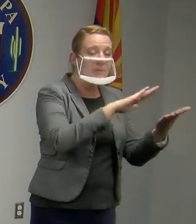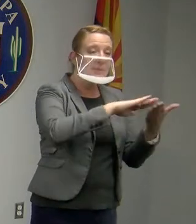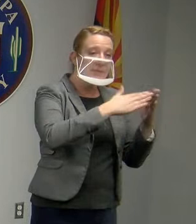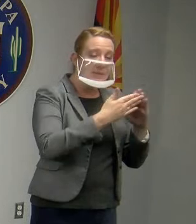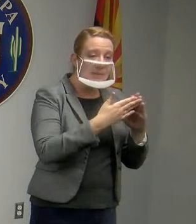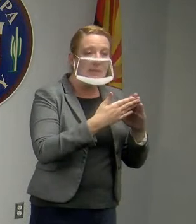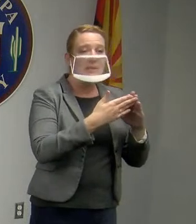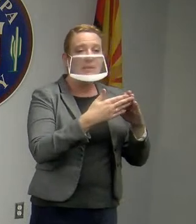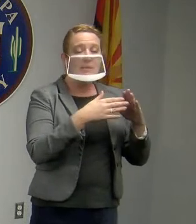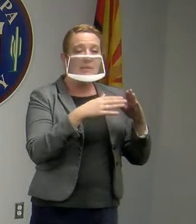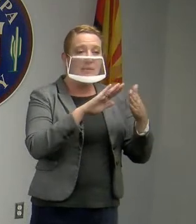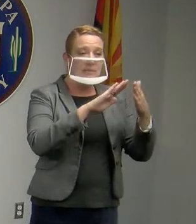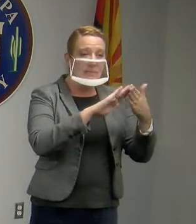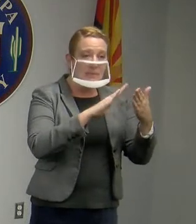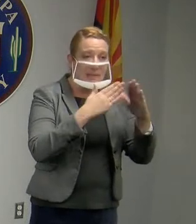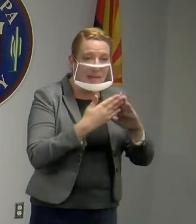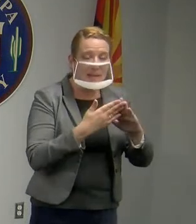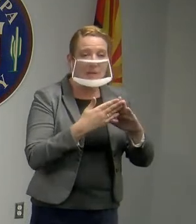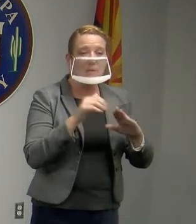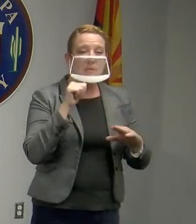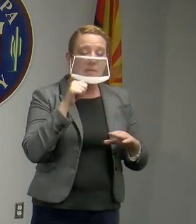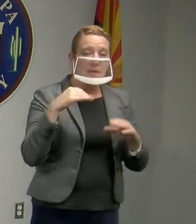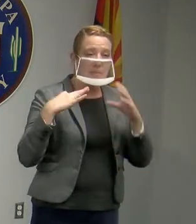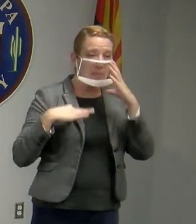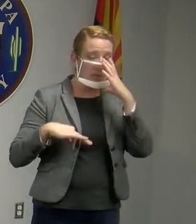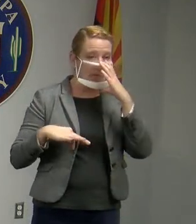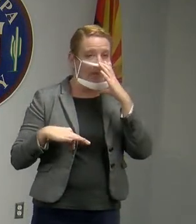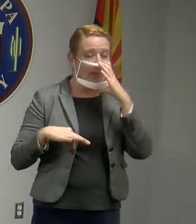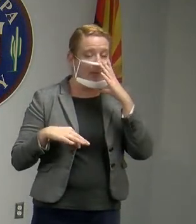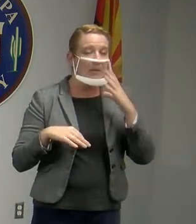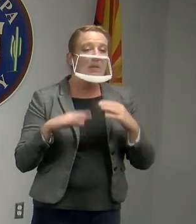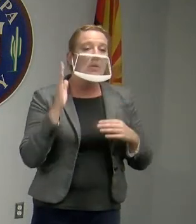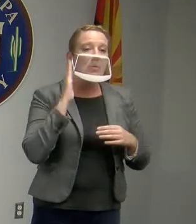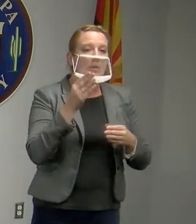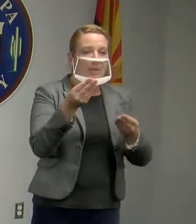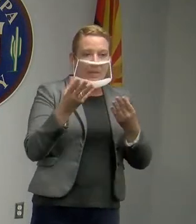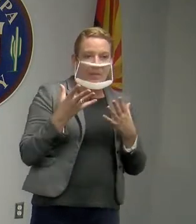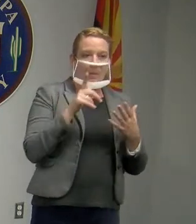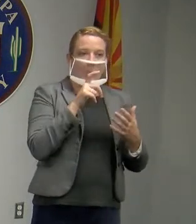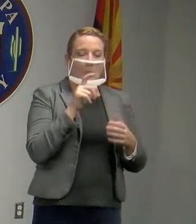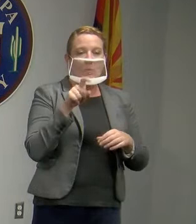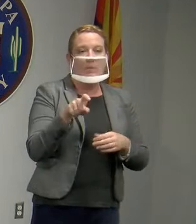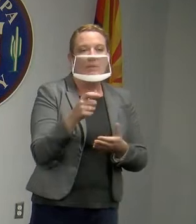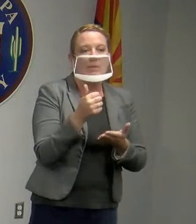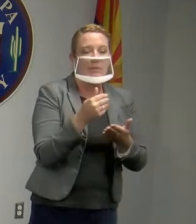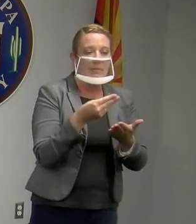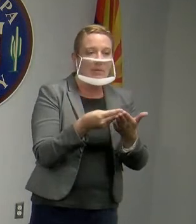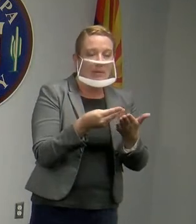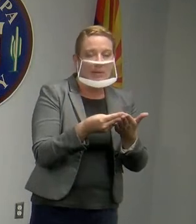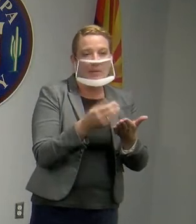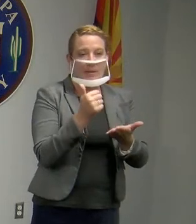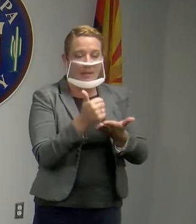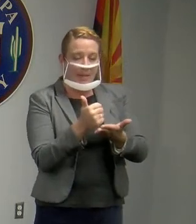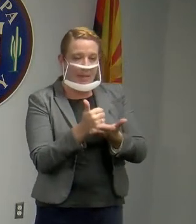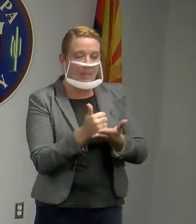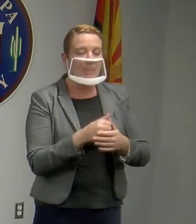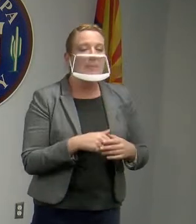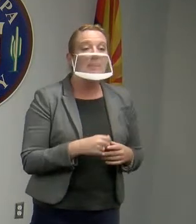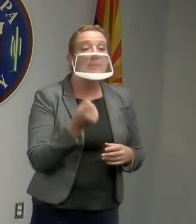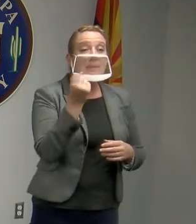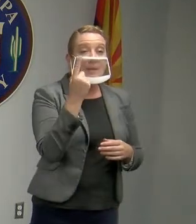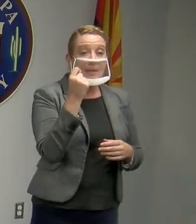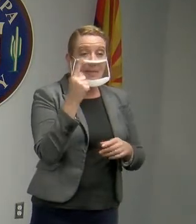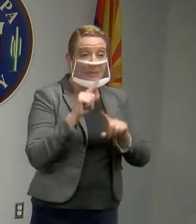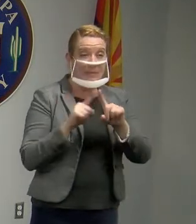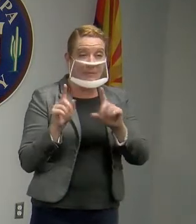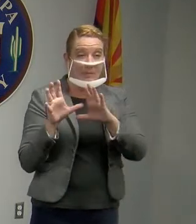nonprofits, to deliver, as we have through our Community Action Program for decades. We've got 11 different entities that are working with us